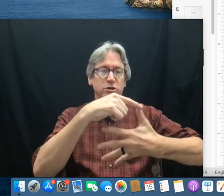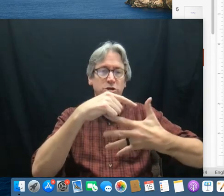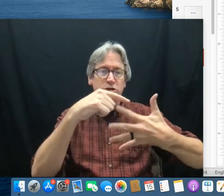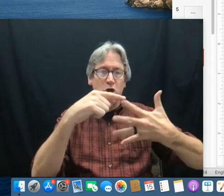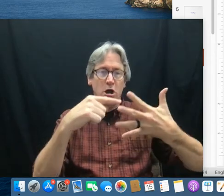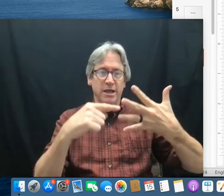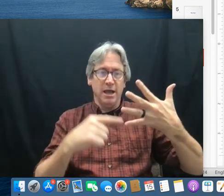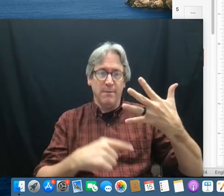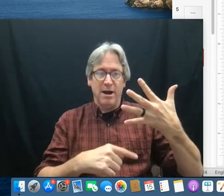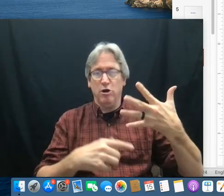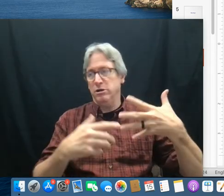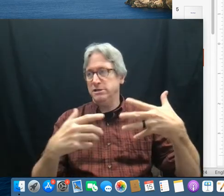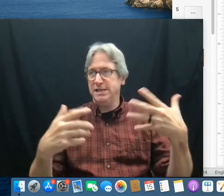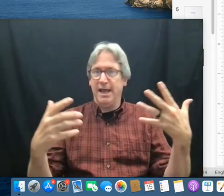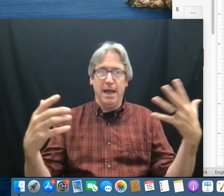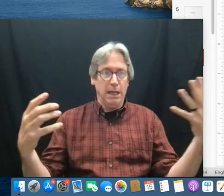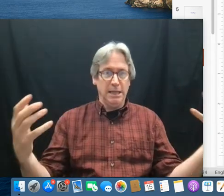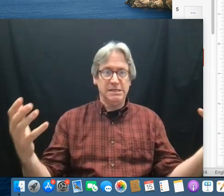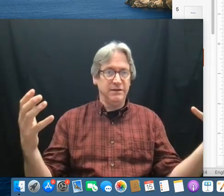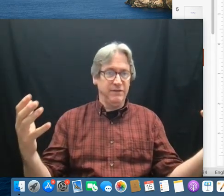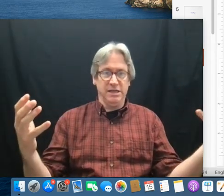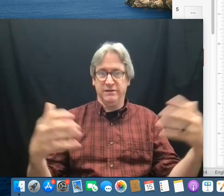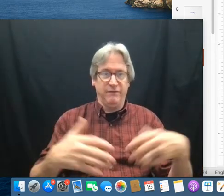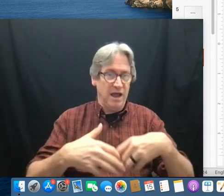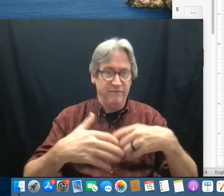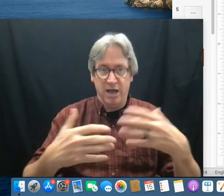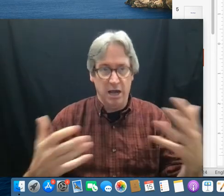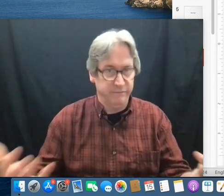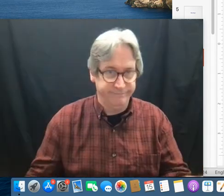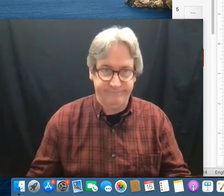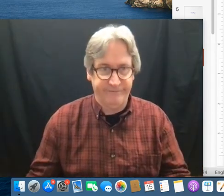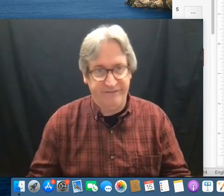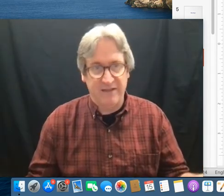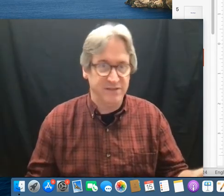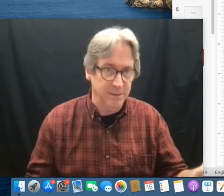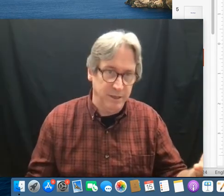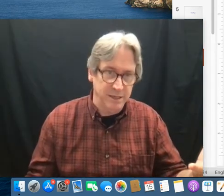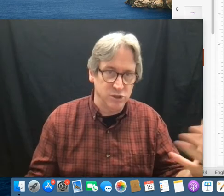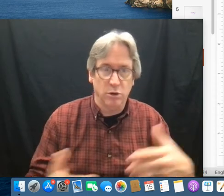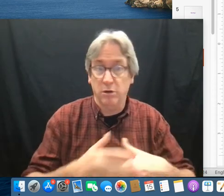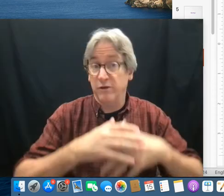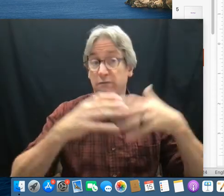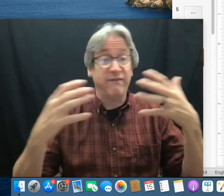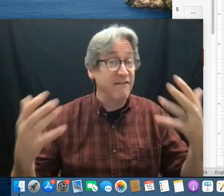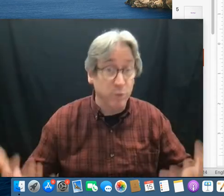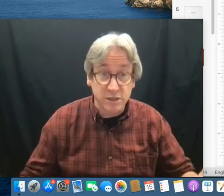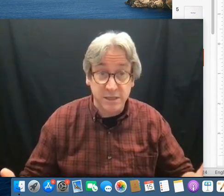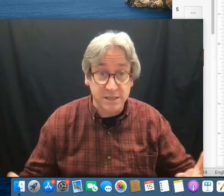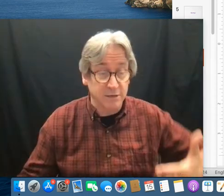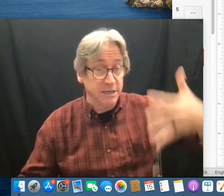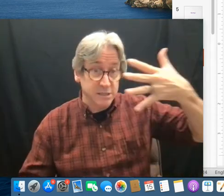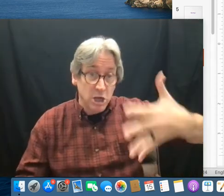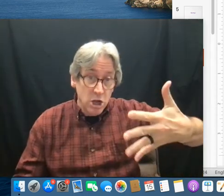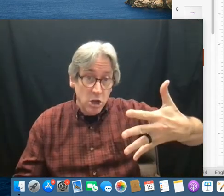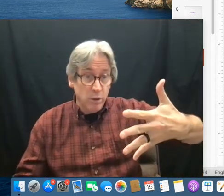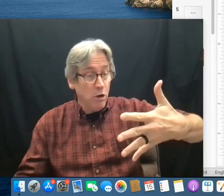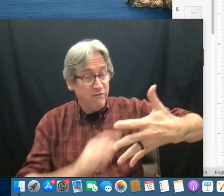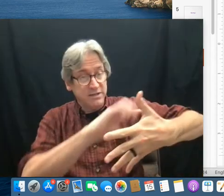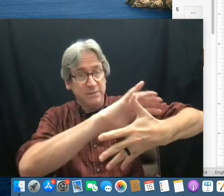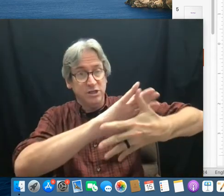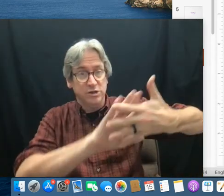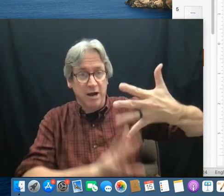When we're talking about, say, a list of things of I've got 5 siblings, or there are 5 books in a series,